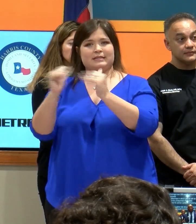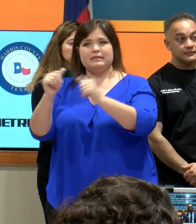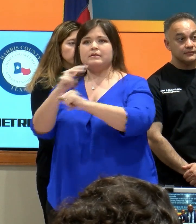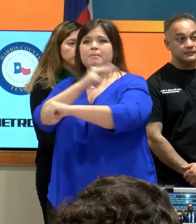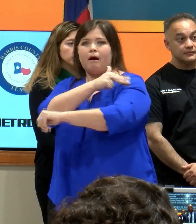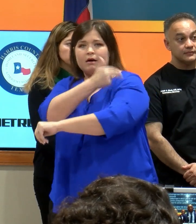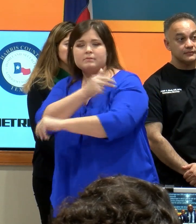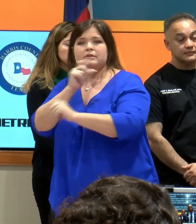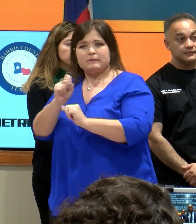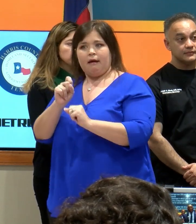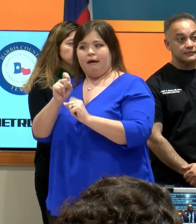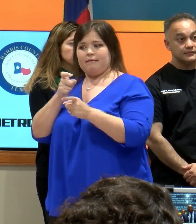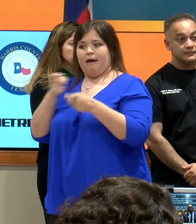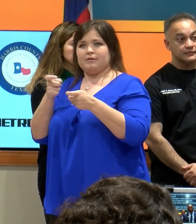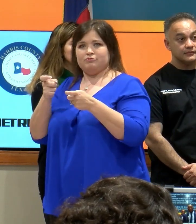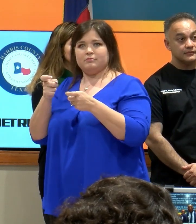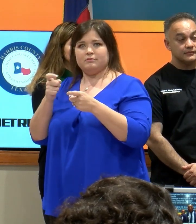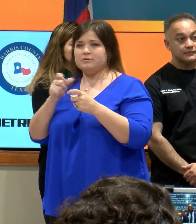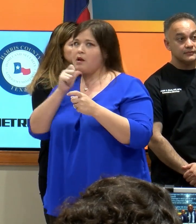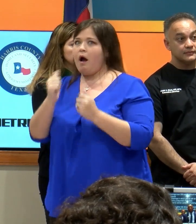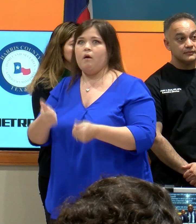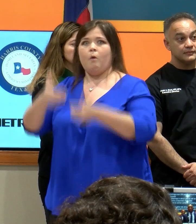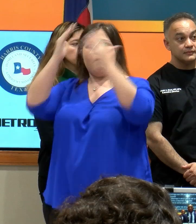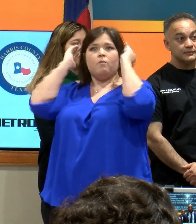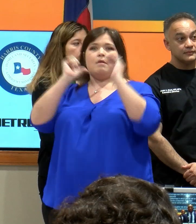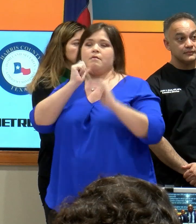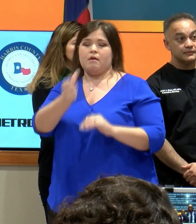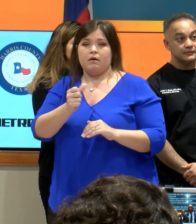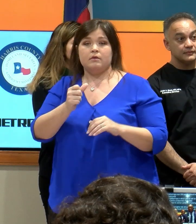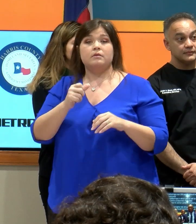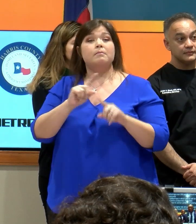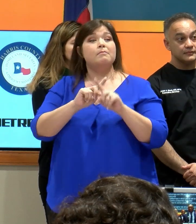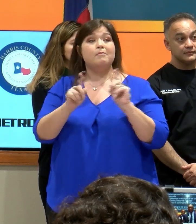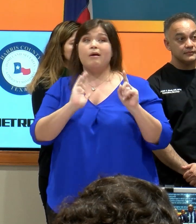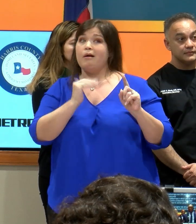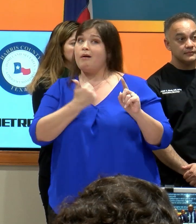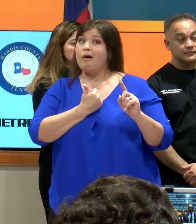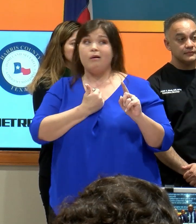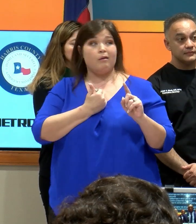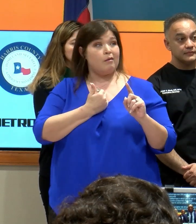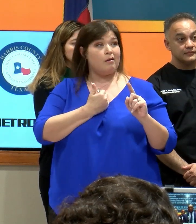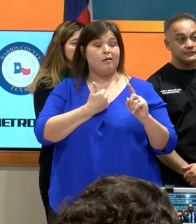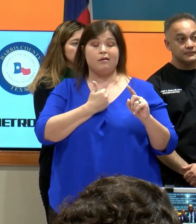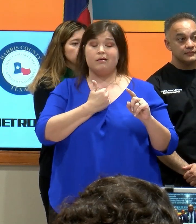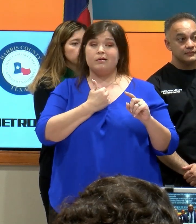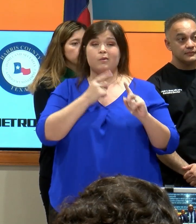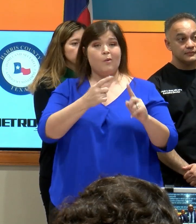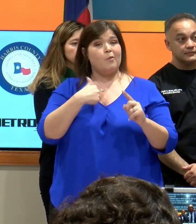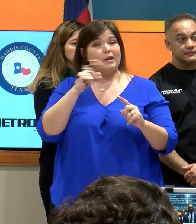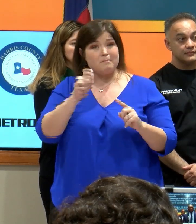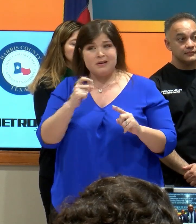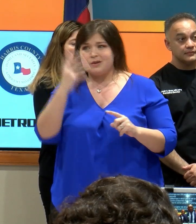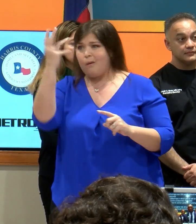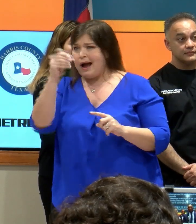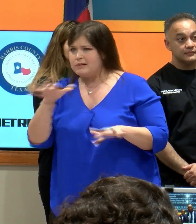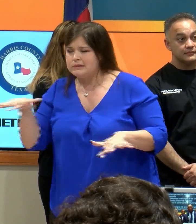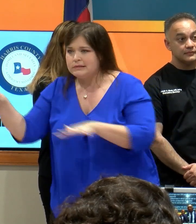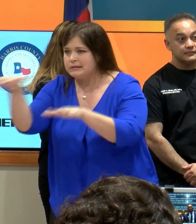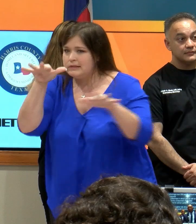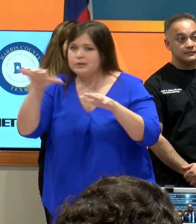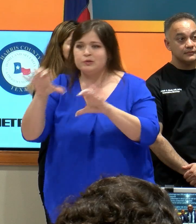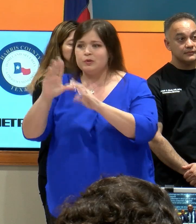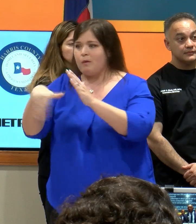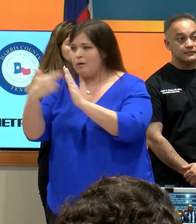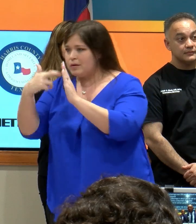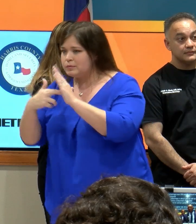is important for us to get out and to do everything, take the initiatives that we think are reasonable